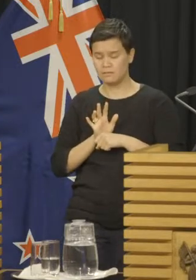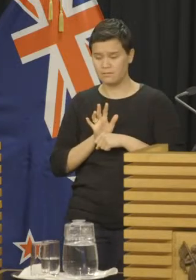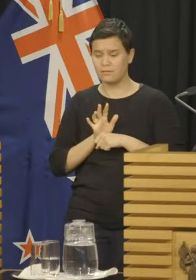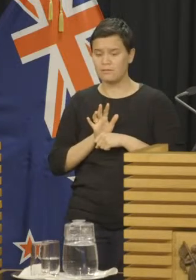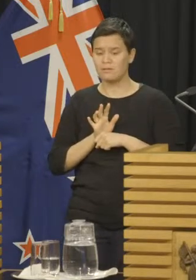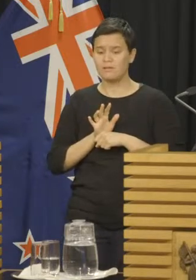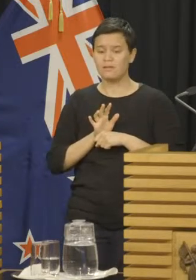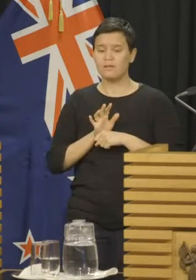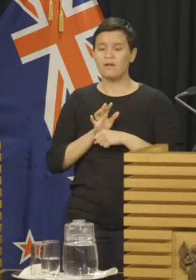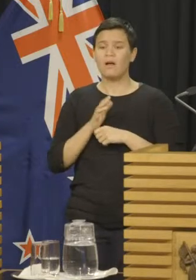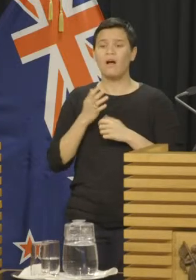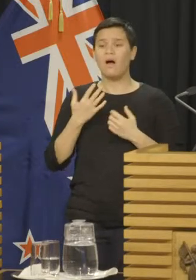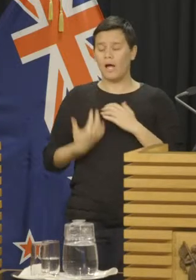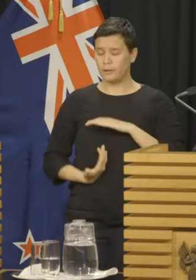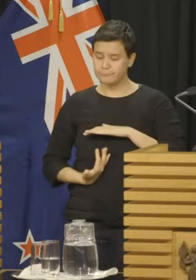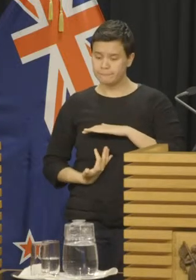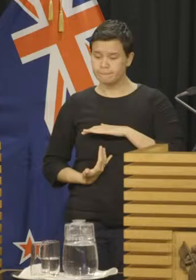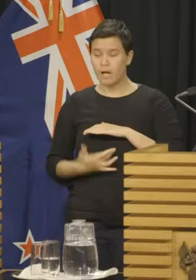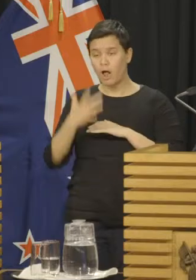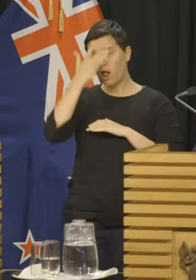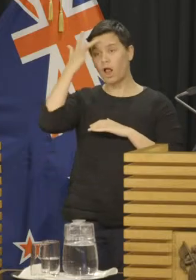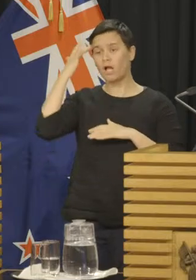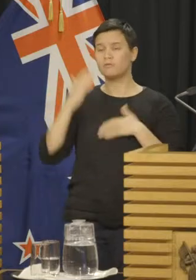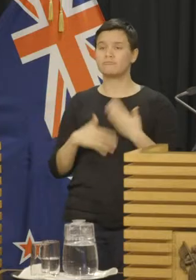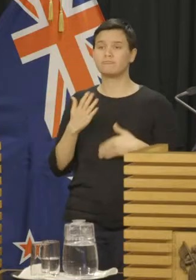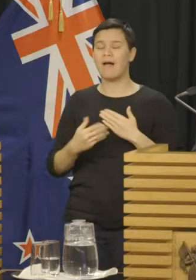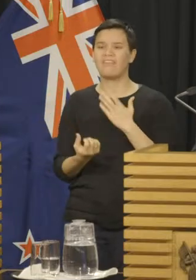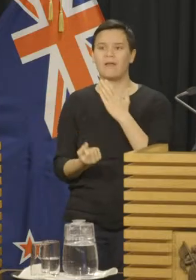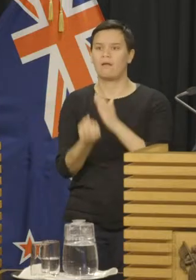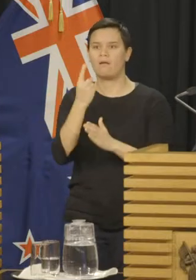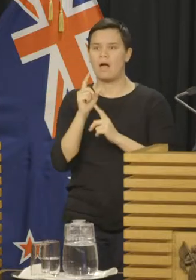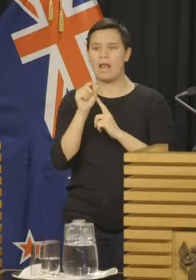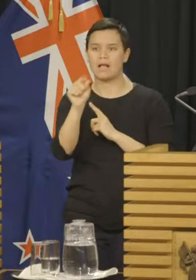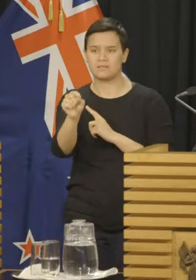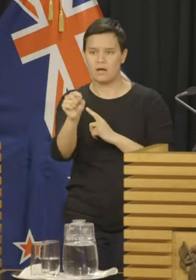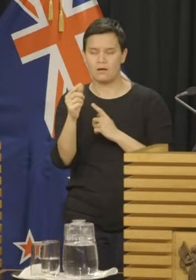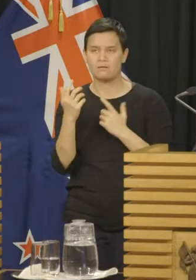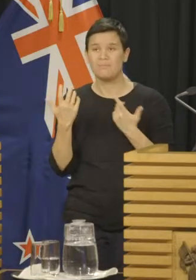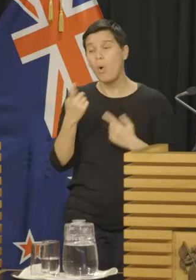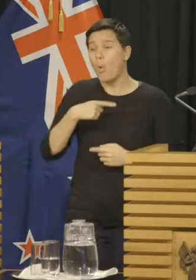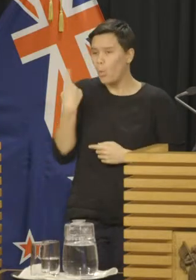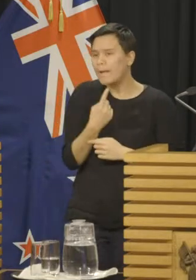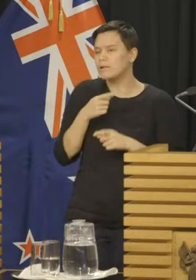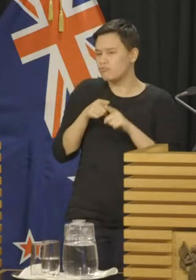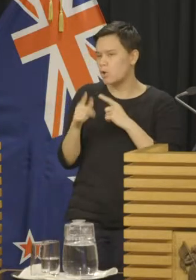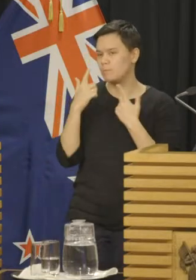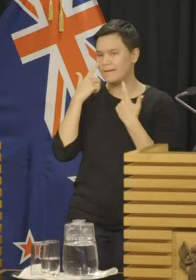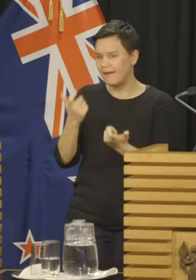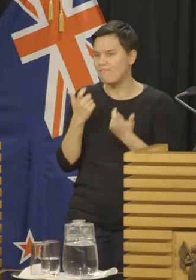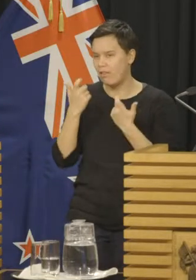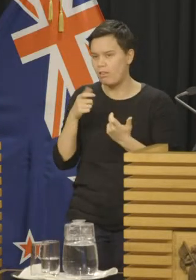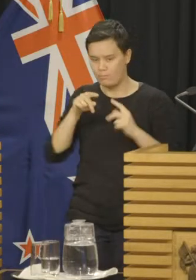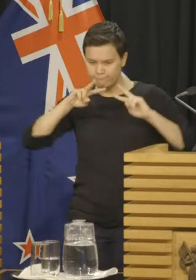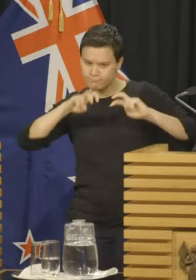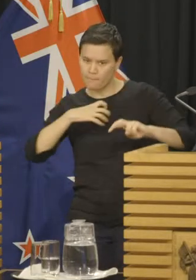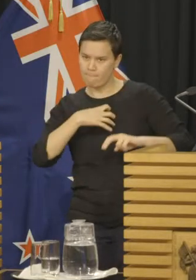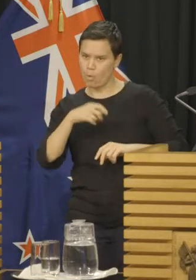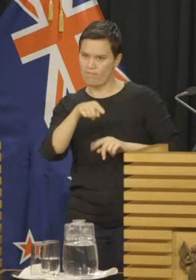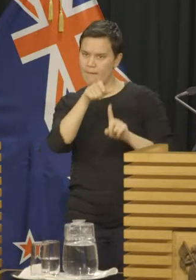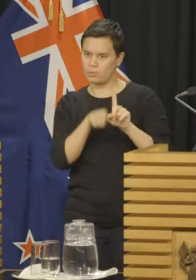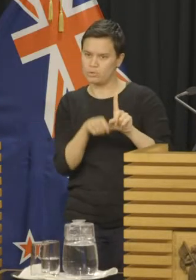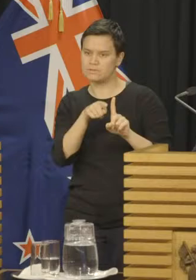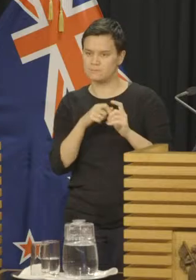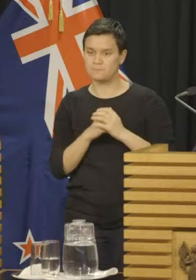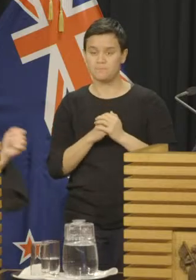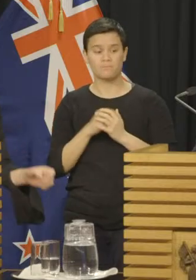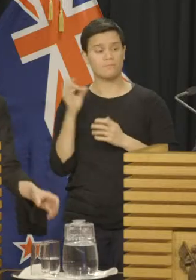that sometime thereafter. So there's a number of other possible explanations here, but a precautionary approach has been taken. Do you have confidence that you would be